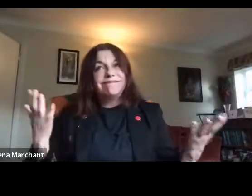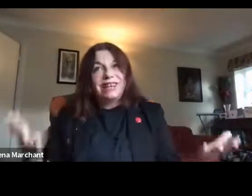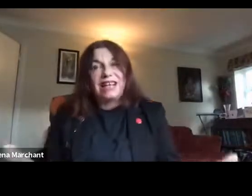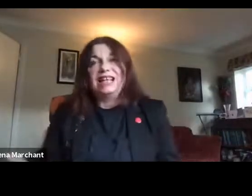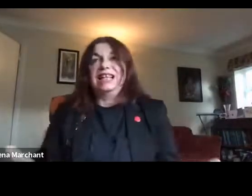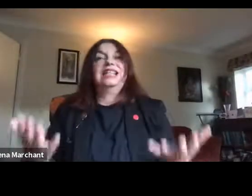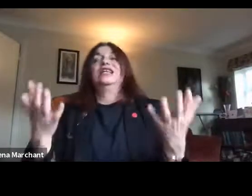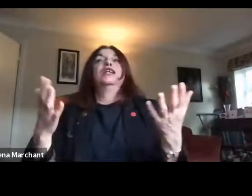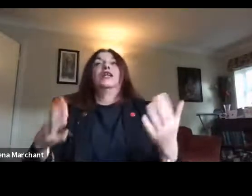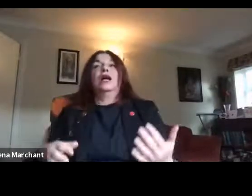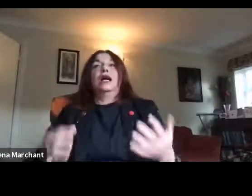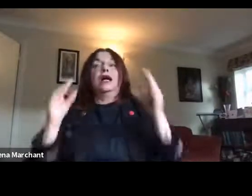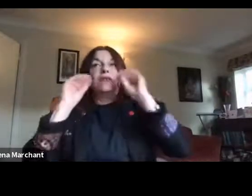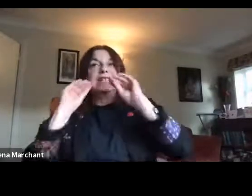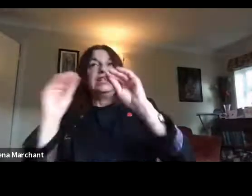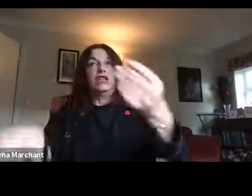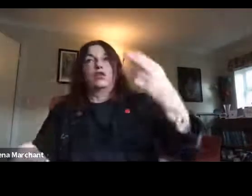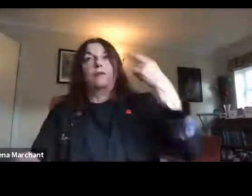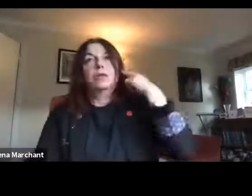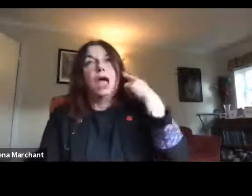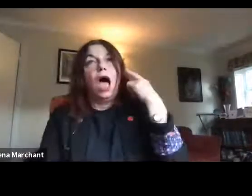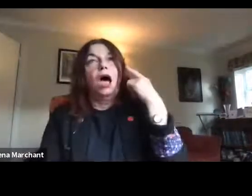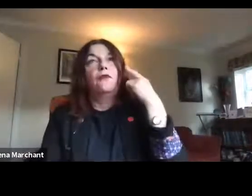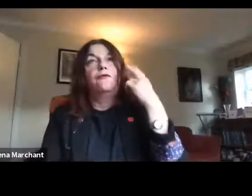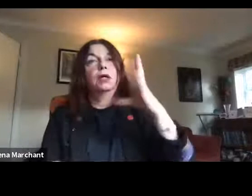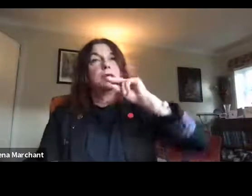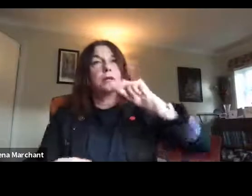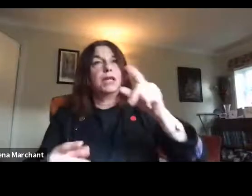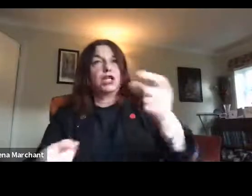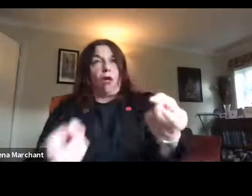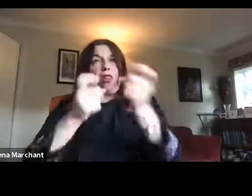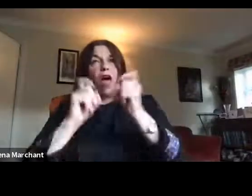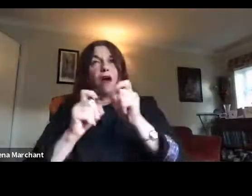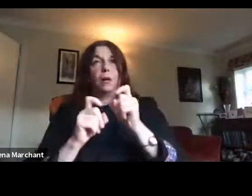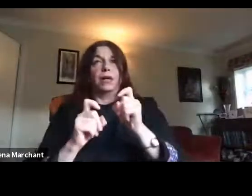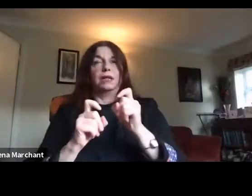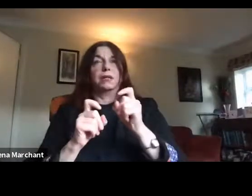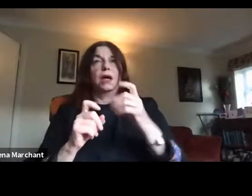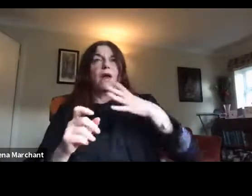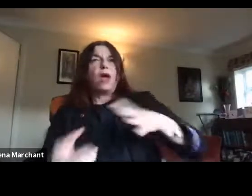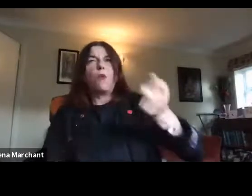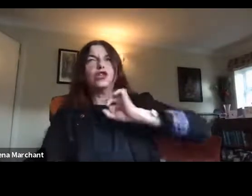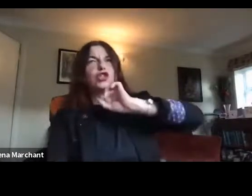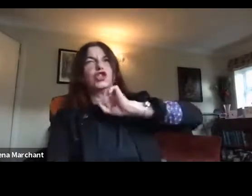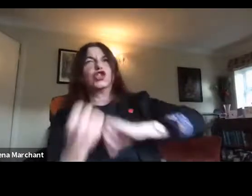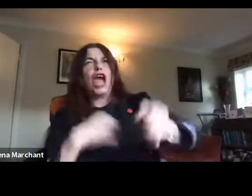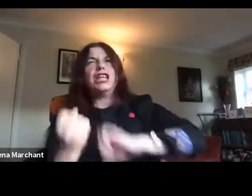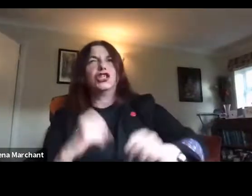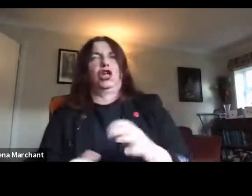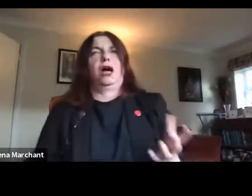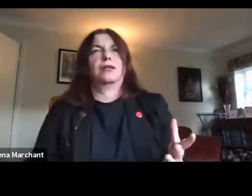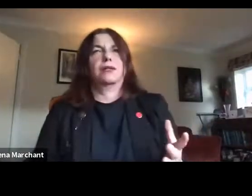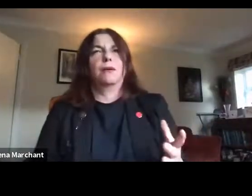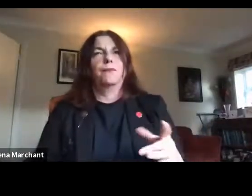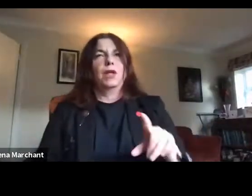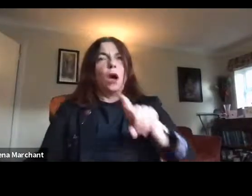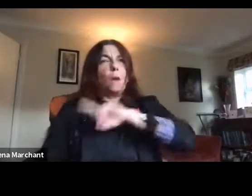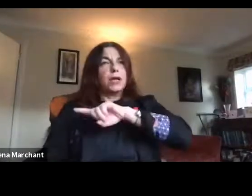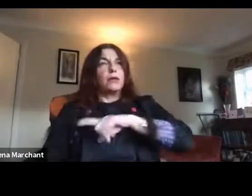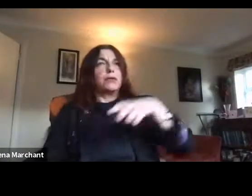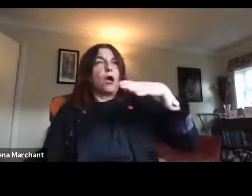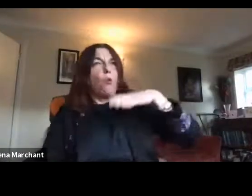have invasive surgery to be able to hear. Teachers of the deaf force children with speech